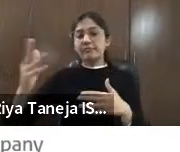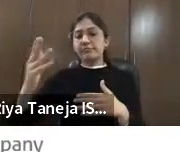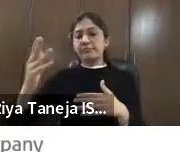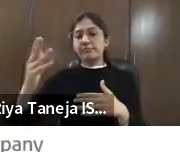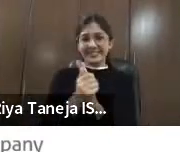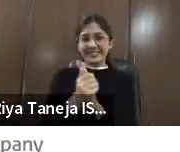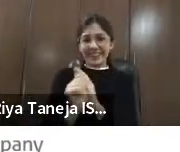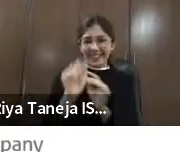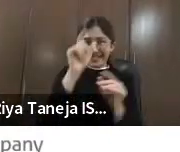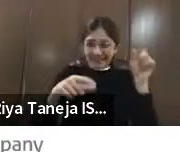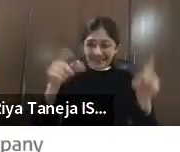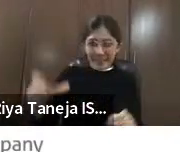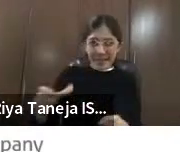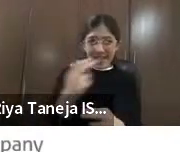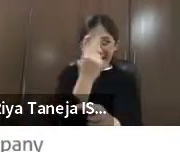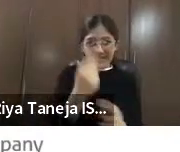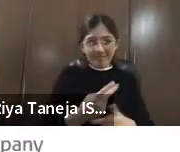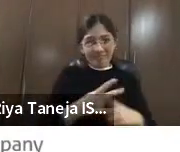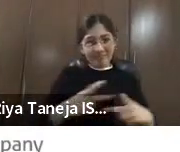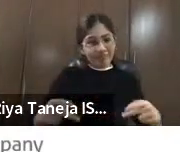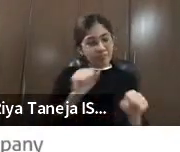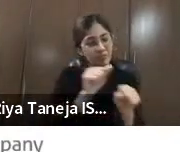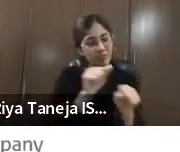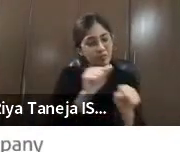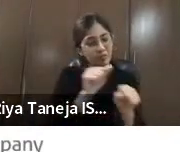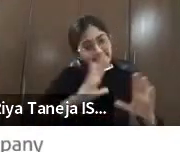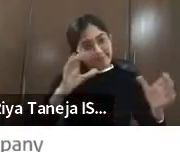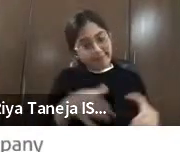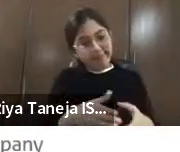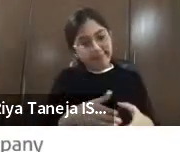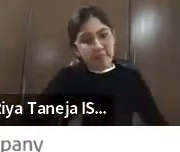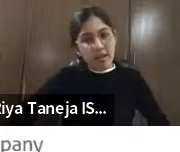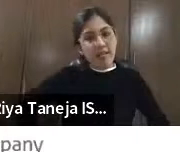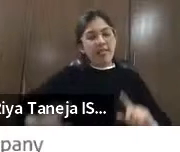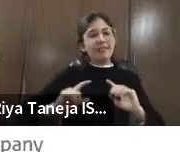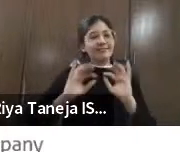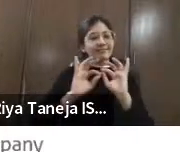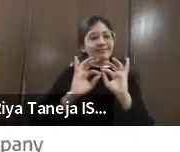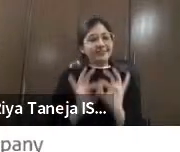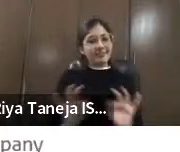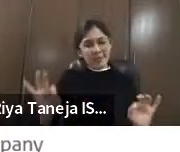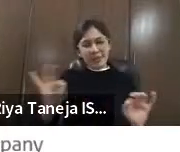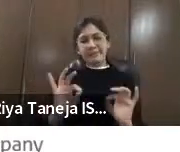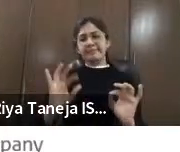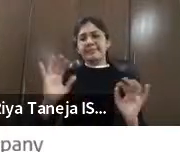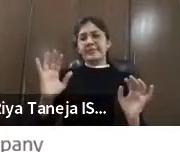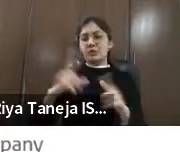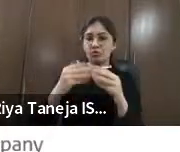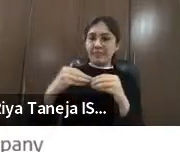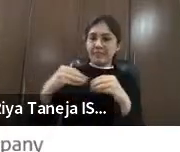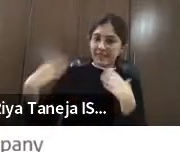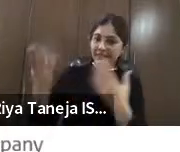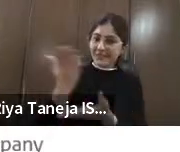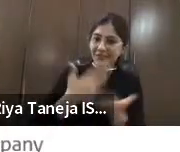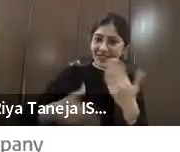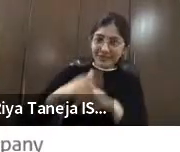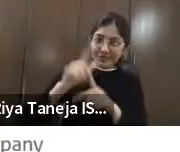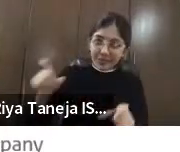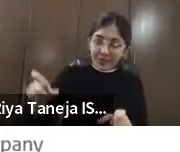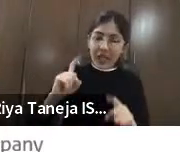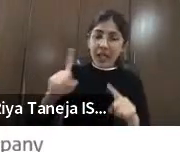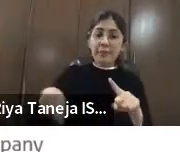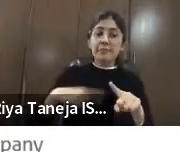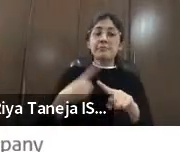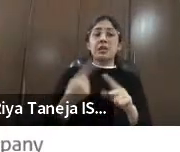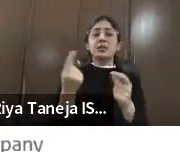in order to live a life of decency. It employs people with disabilities and also from economically